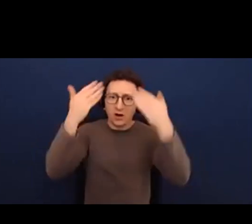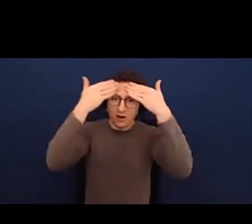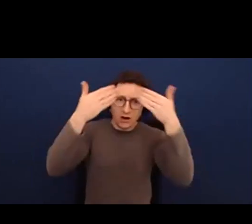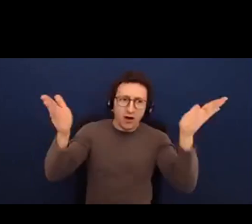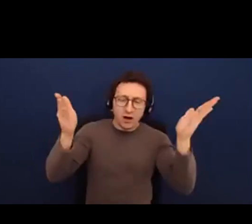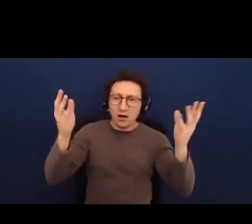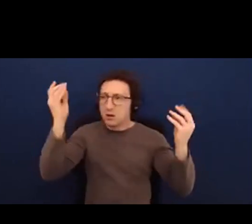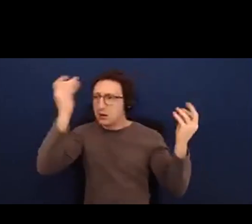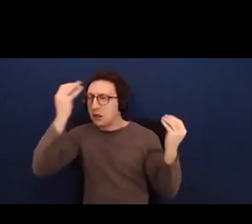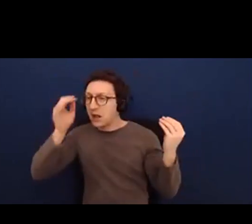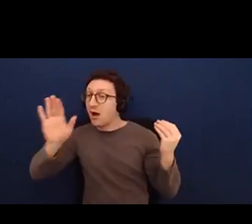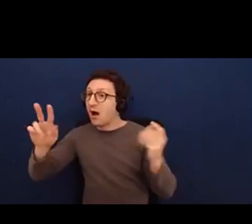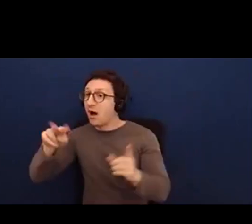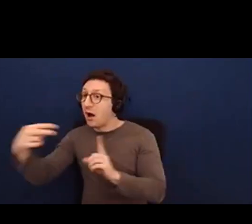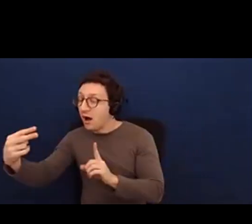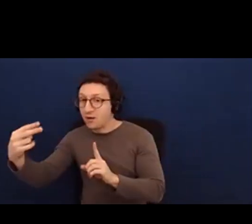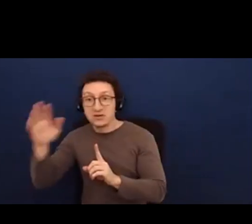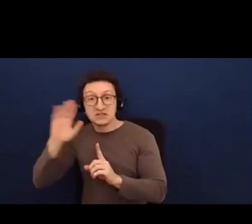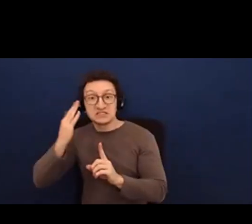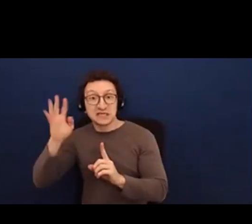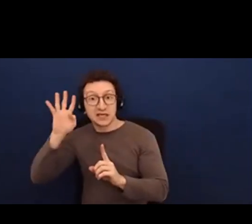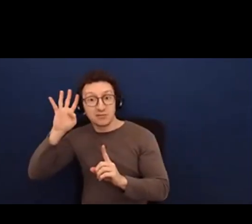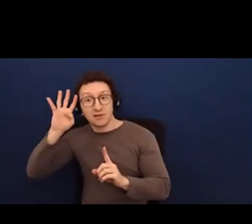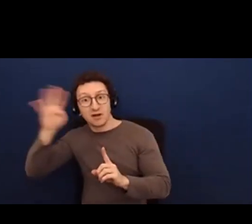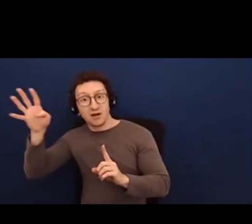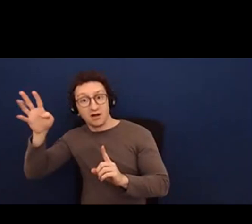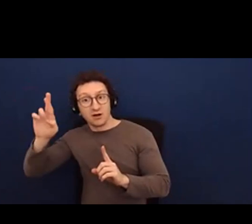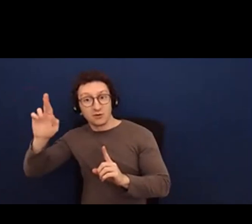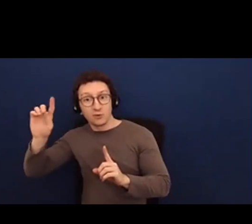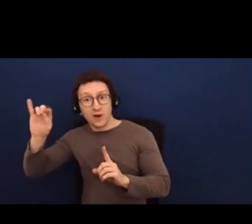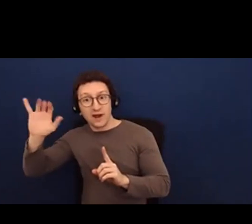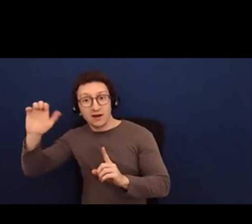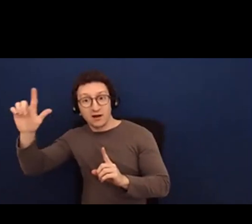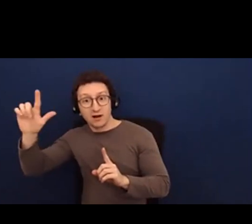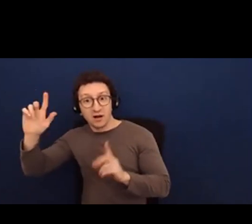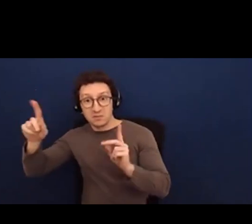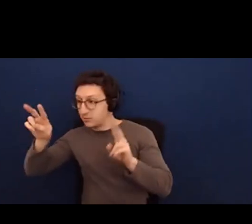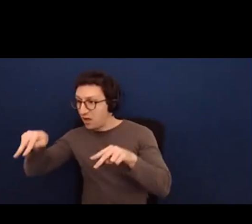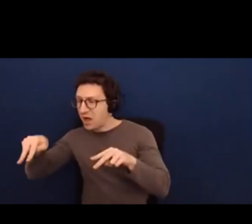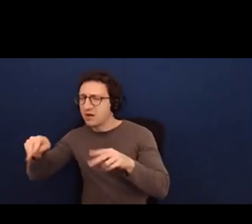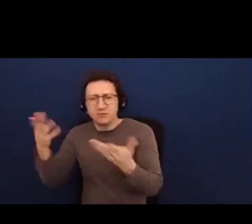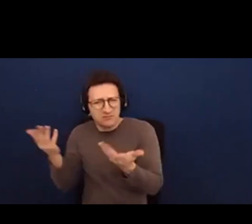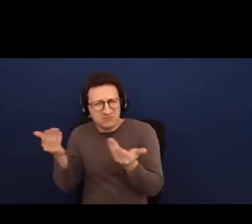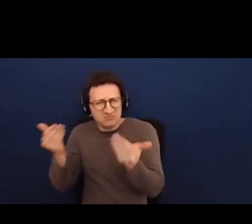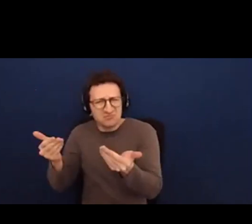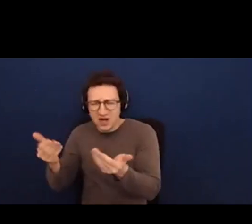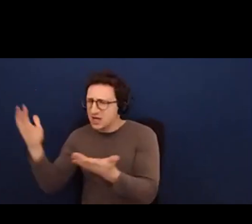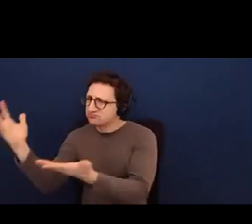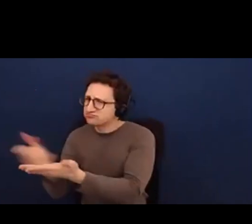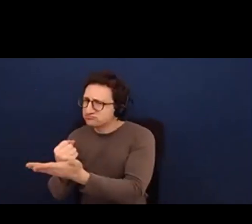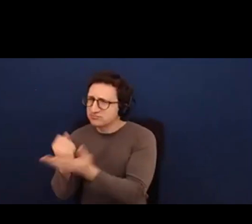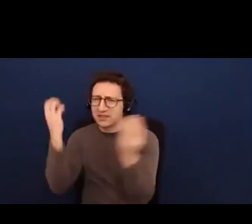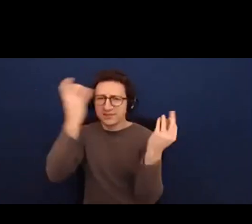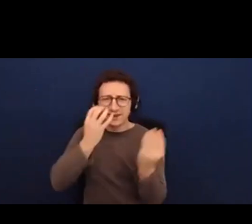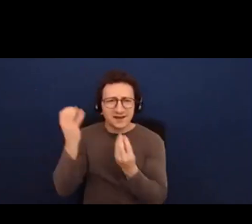to entertain radical ideas, though they may be disapproved of by the community. I